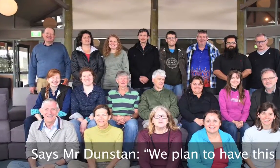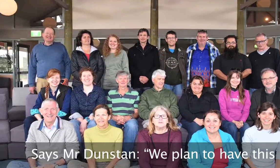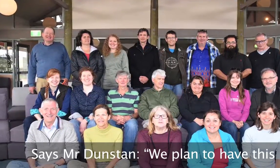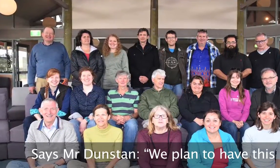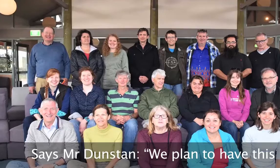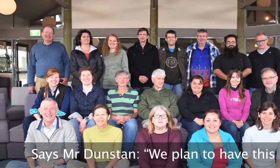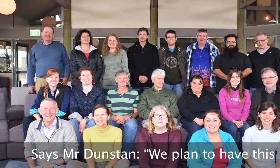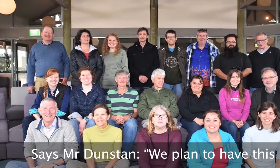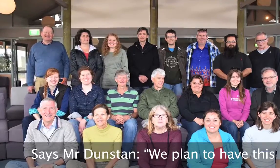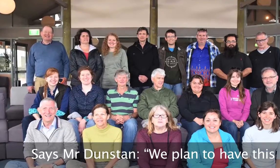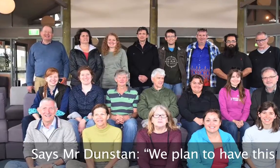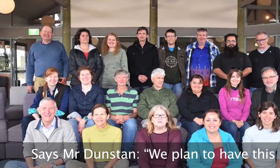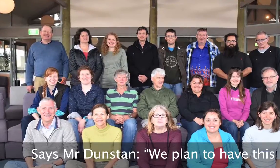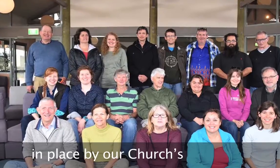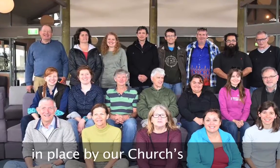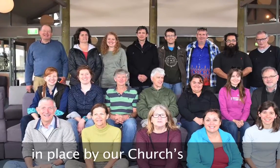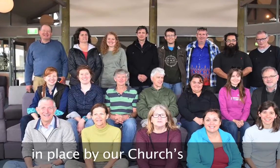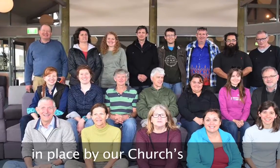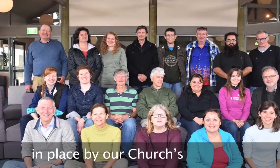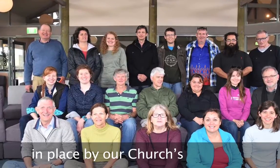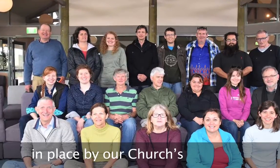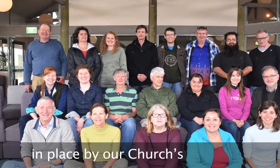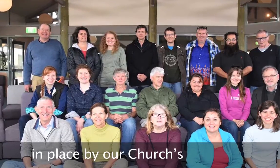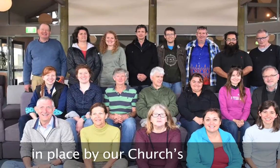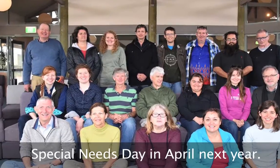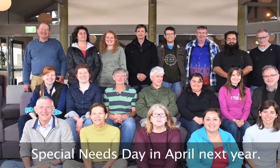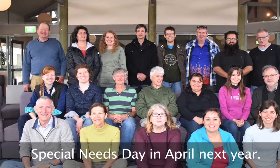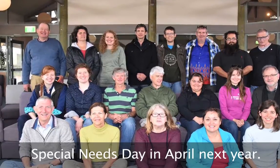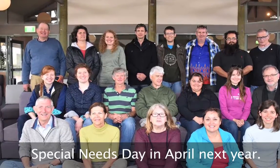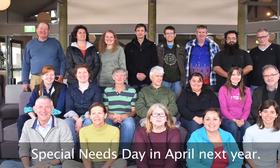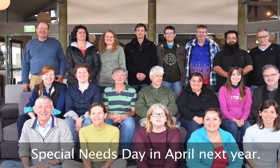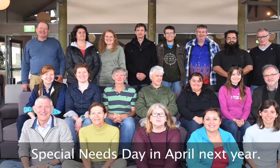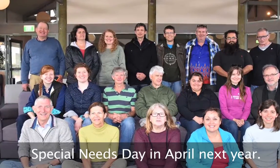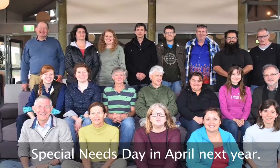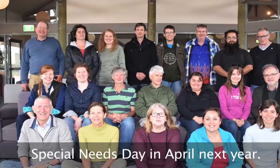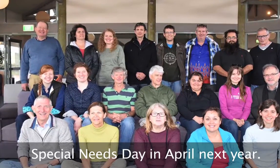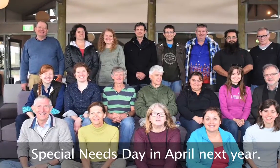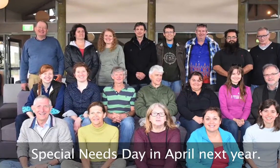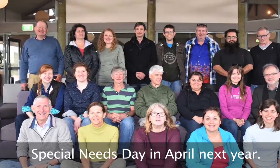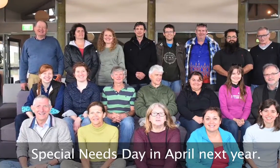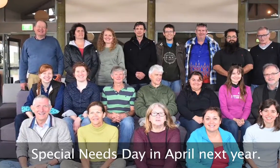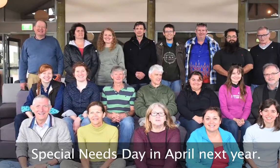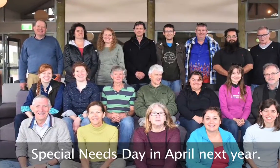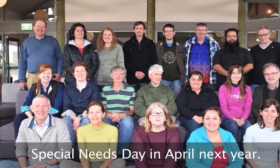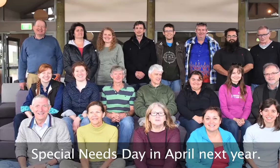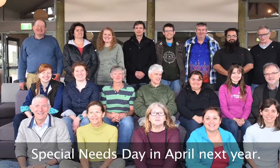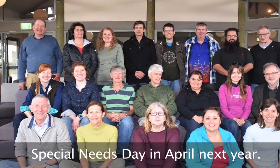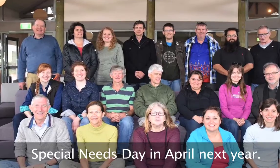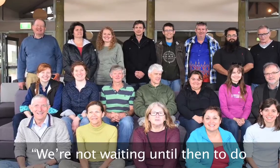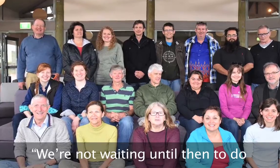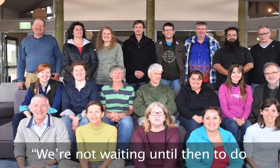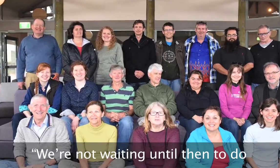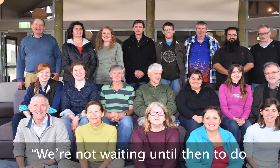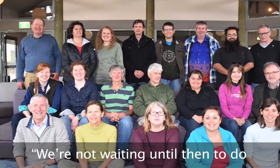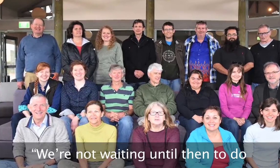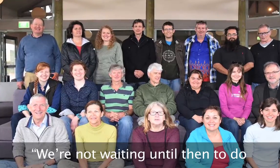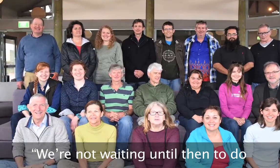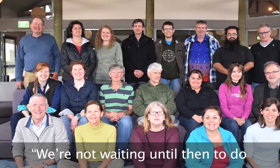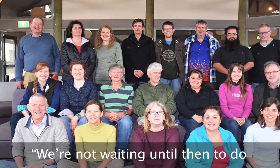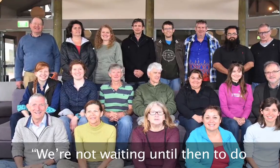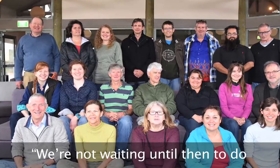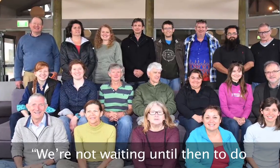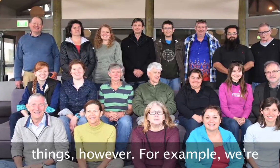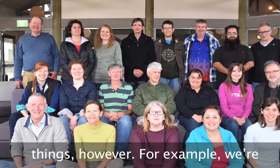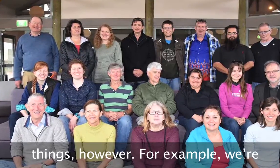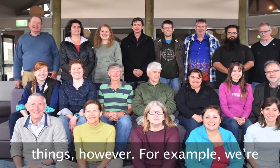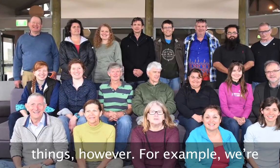Mr. Dunstan, we plan to have this in place by our church's Special Needs Day in April next year. We're not waiting until